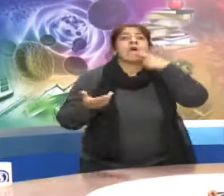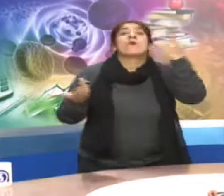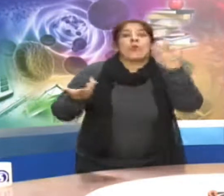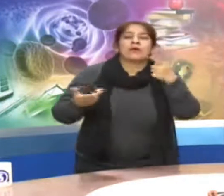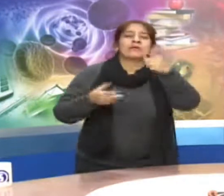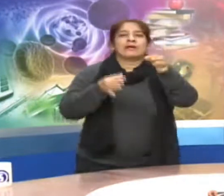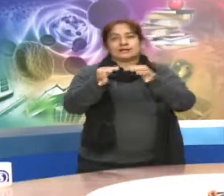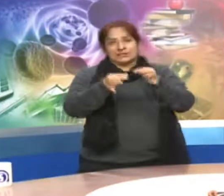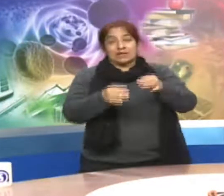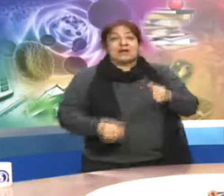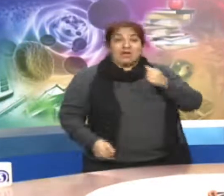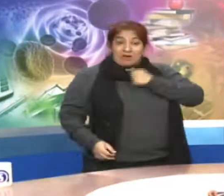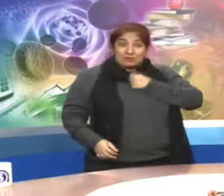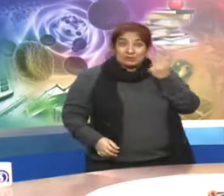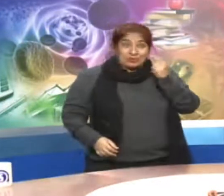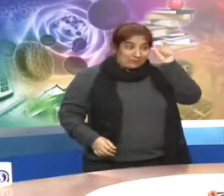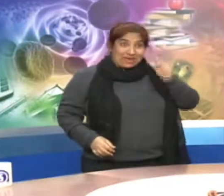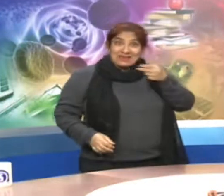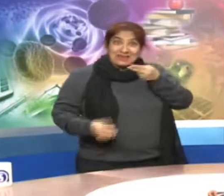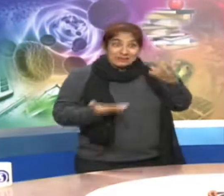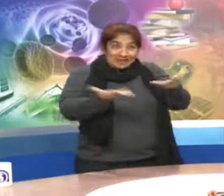Me, you, who?